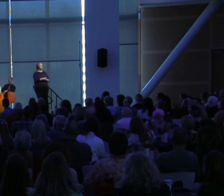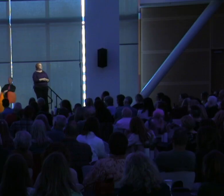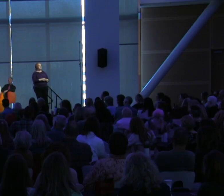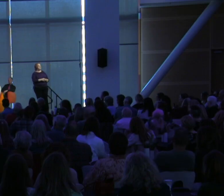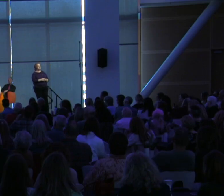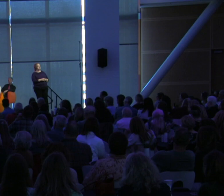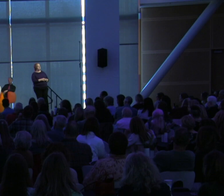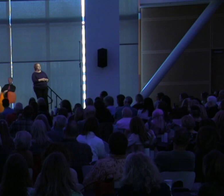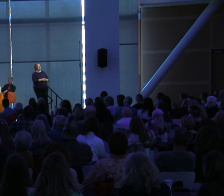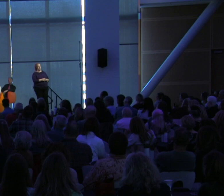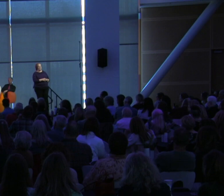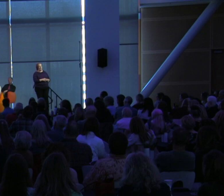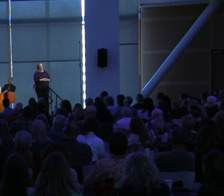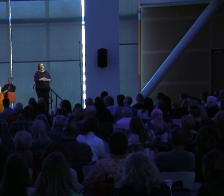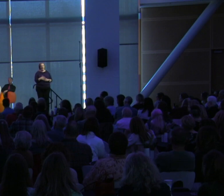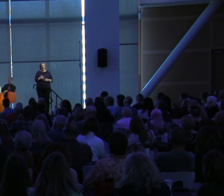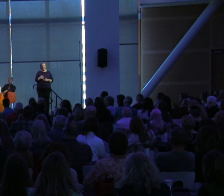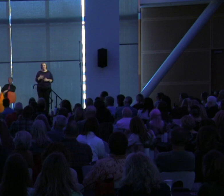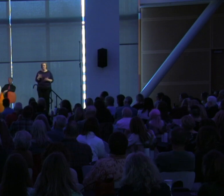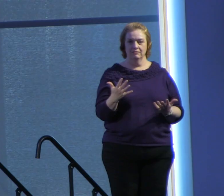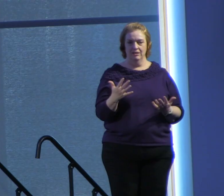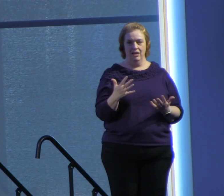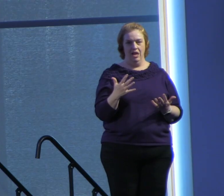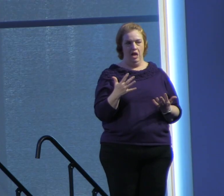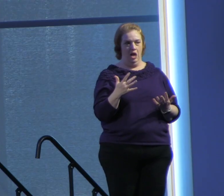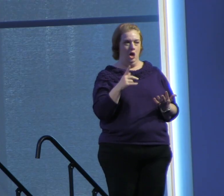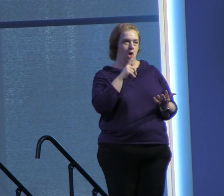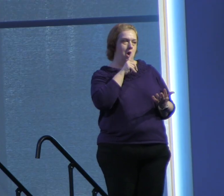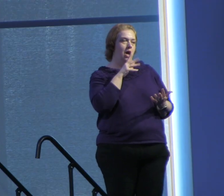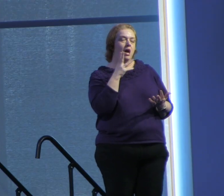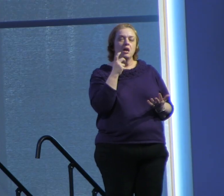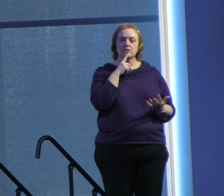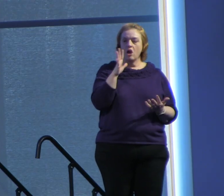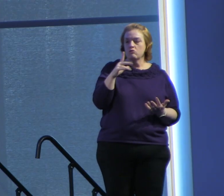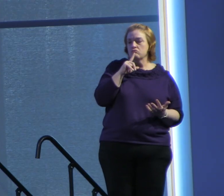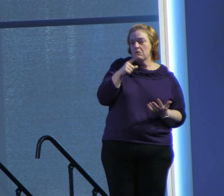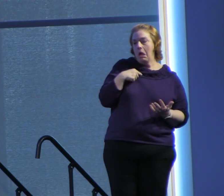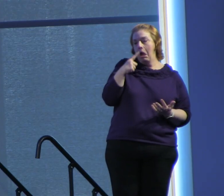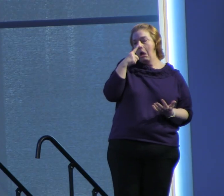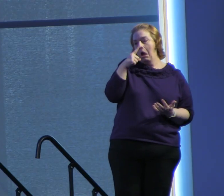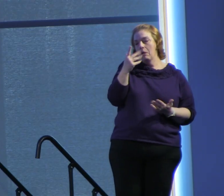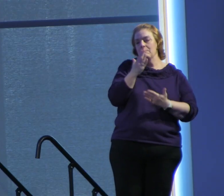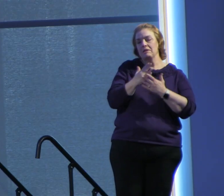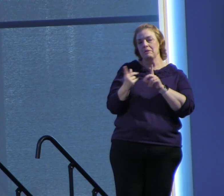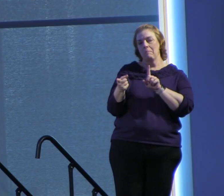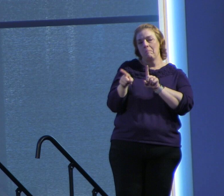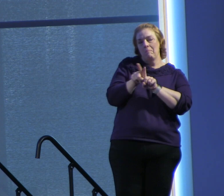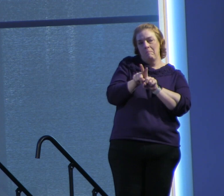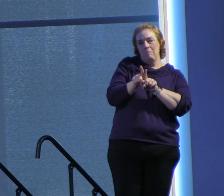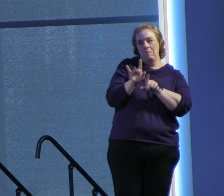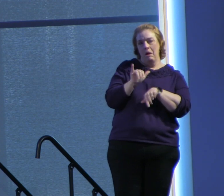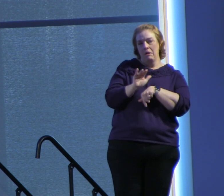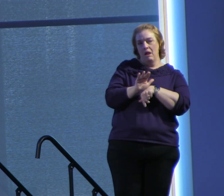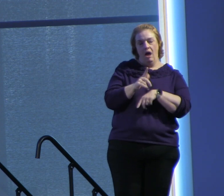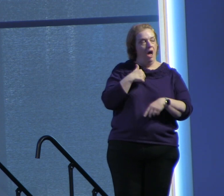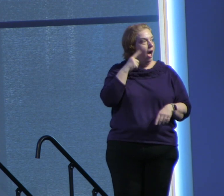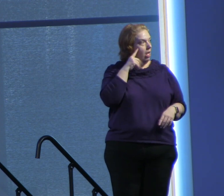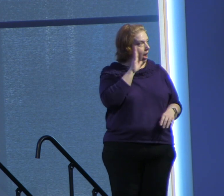And I could really use some company tonight. And I'm like, oh,